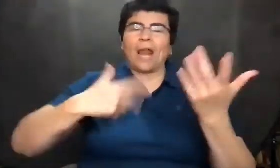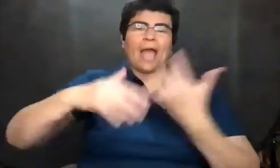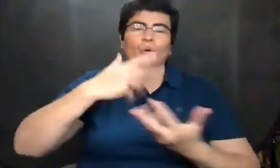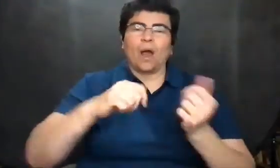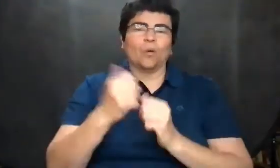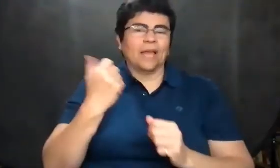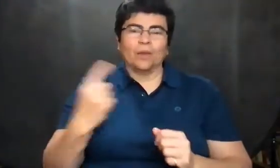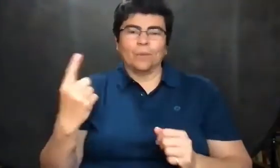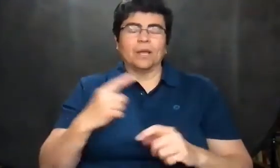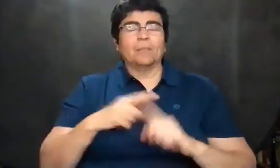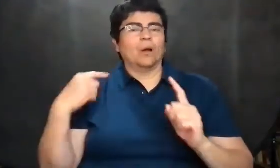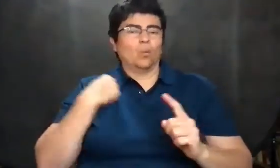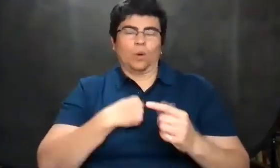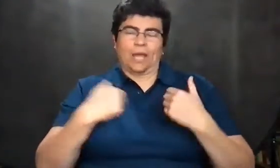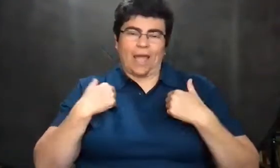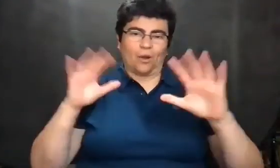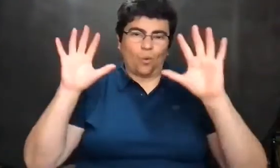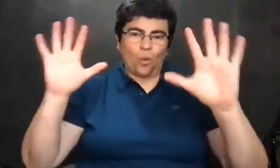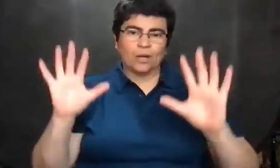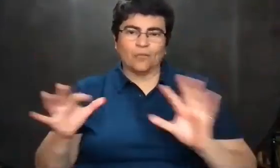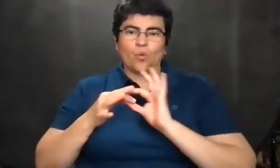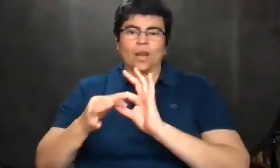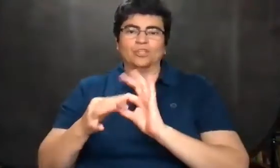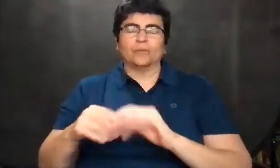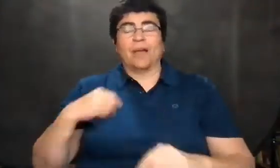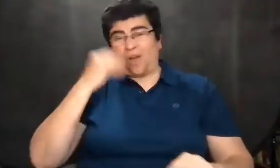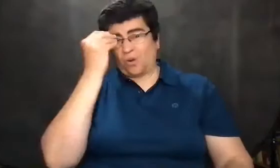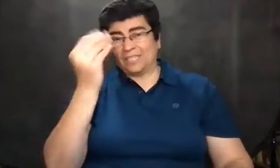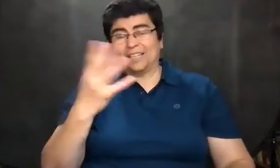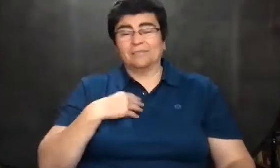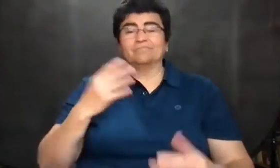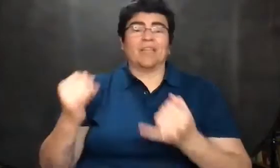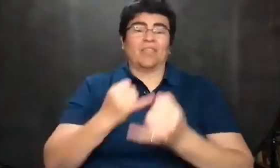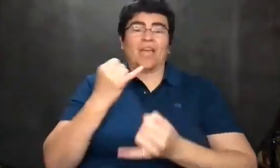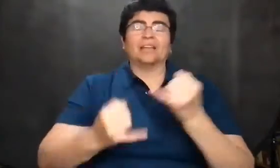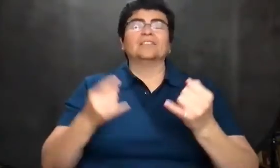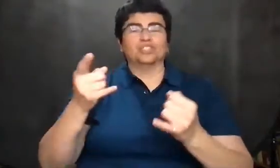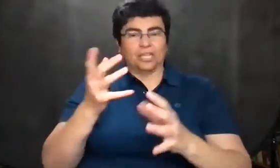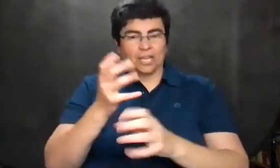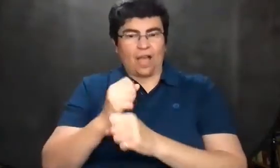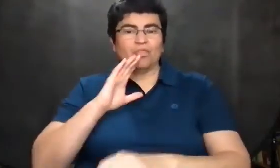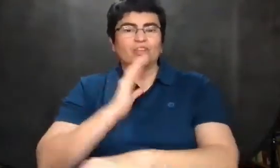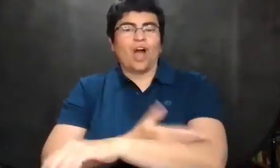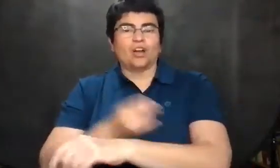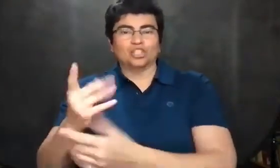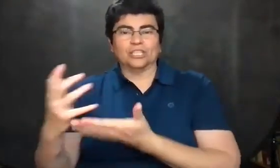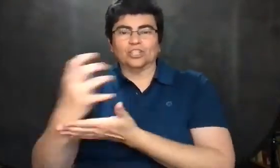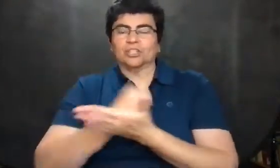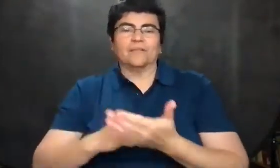we had a wonderful relationship. And I'll tell you, in the end, my mother got the daughter she deserved, not the one she was stuck with when I was out there drinking